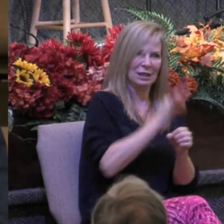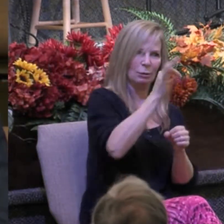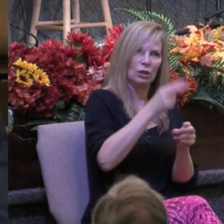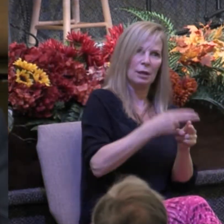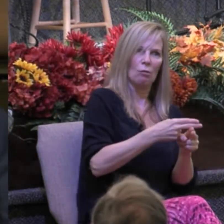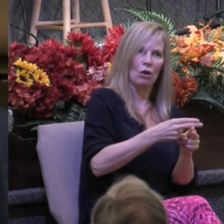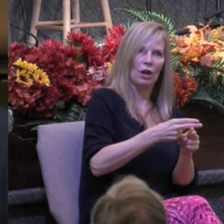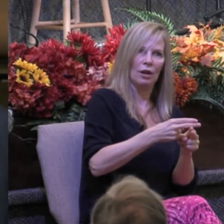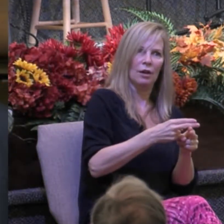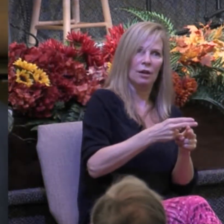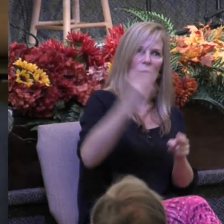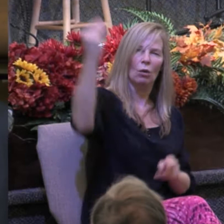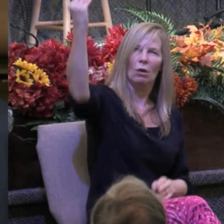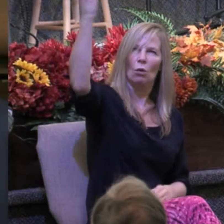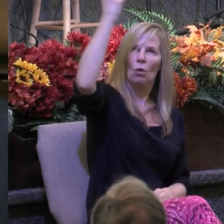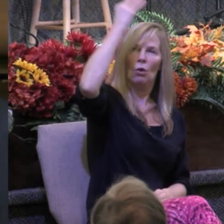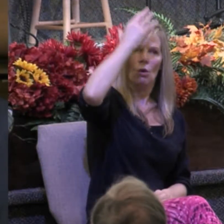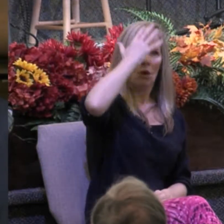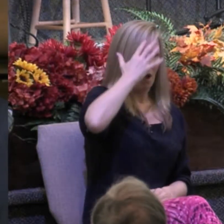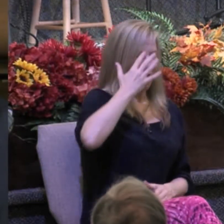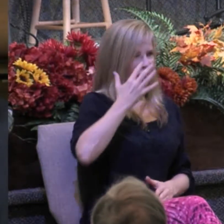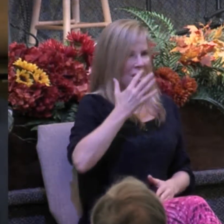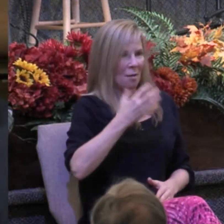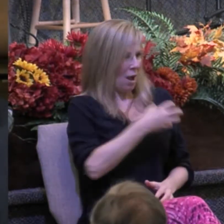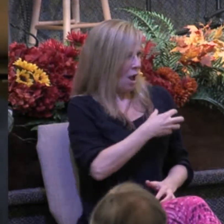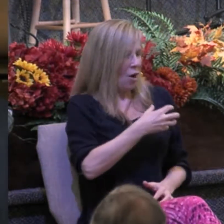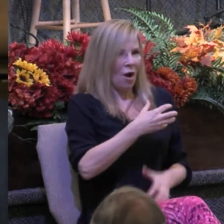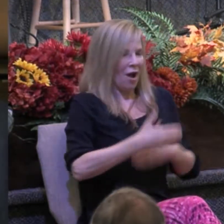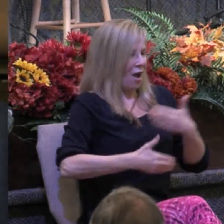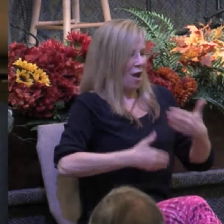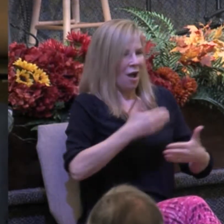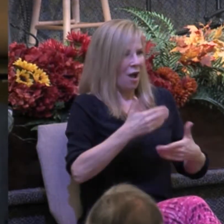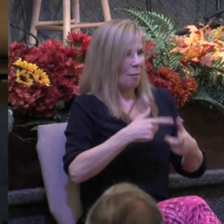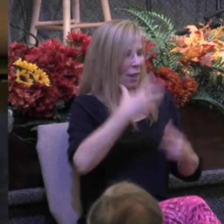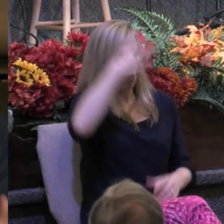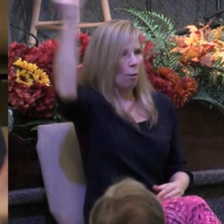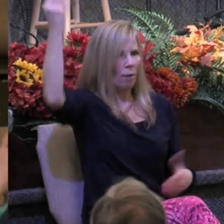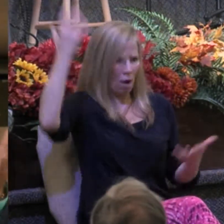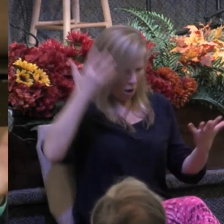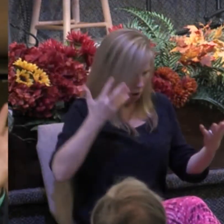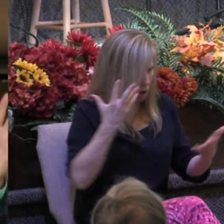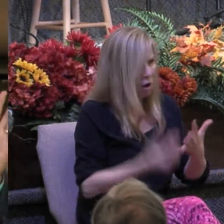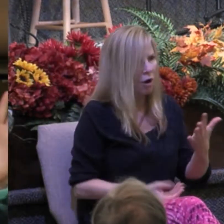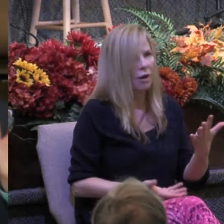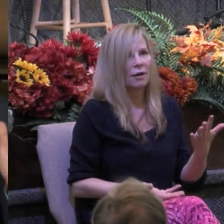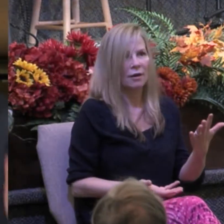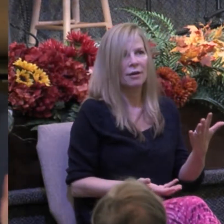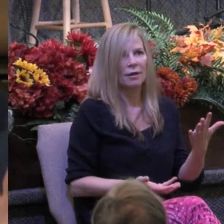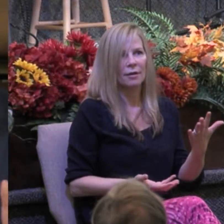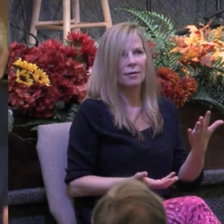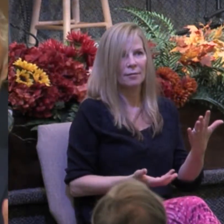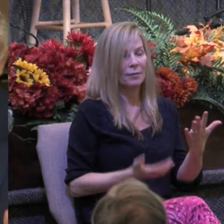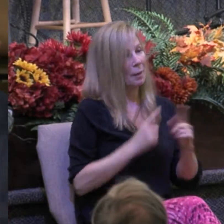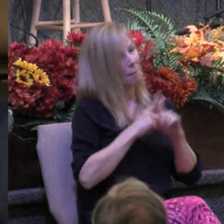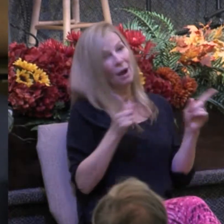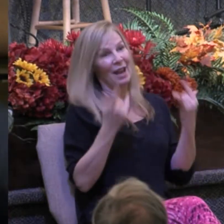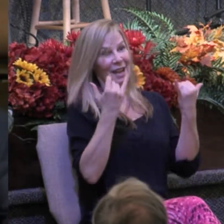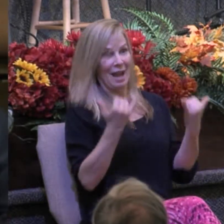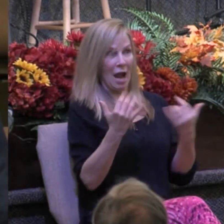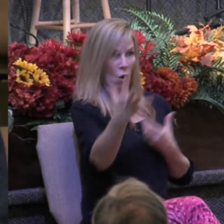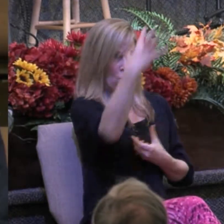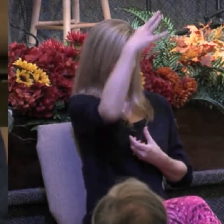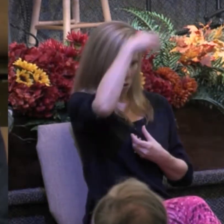Spirit of God coming upon believers, but also he could leave. Now, the Lord's apostles